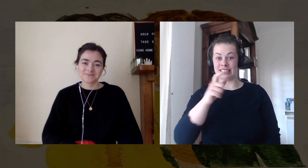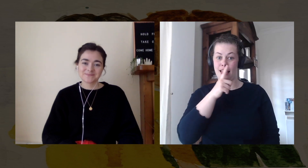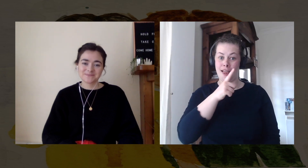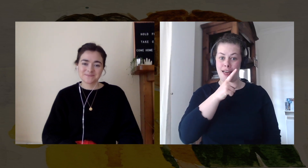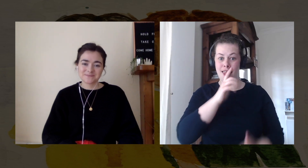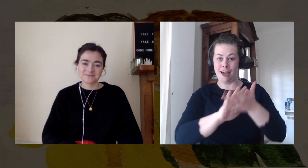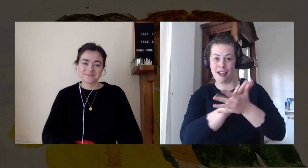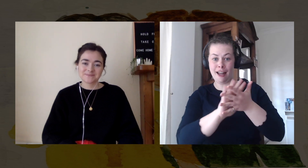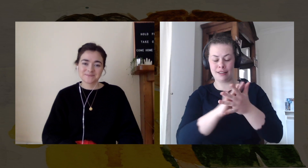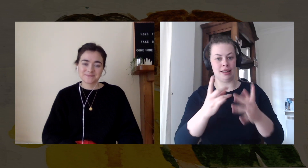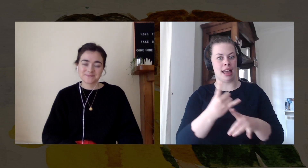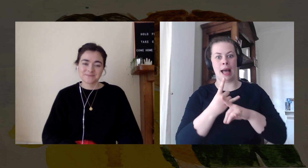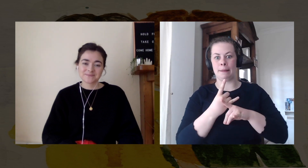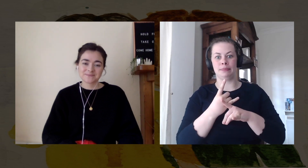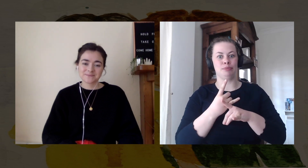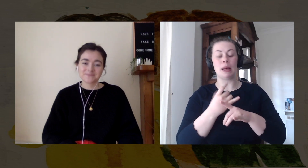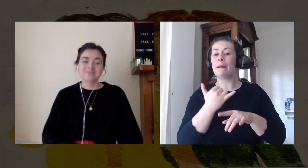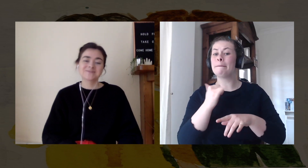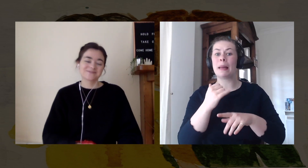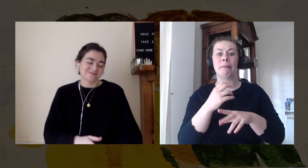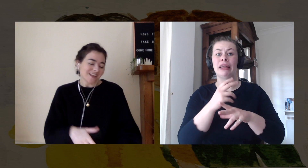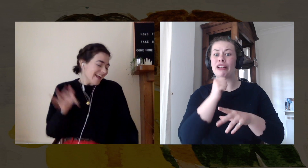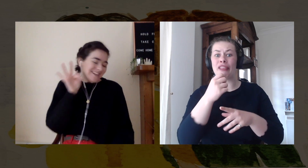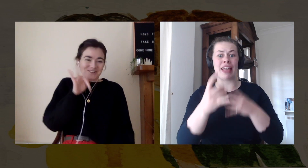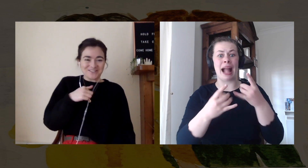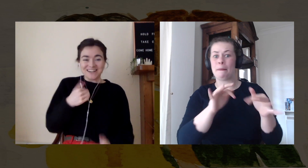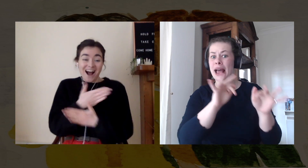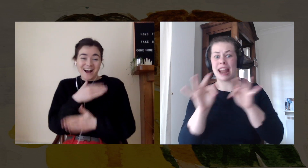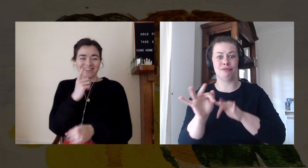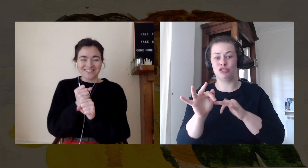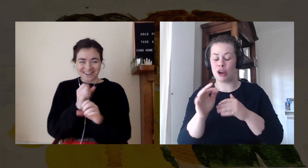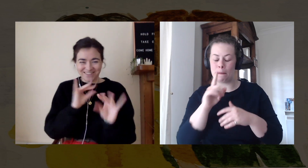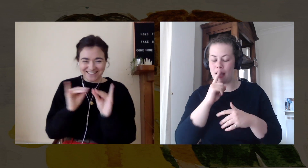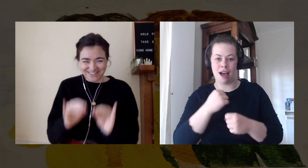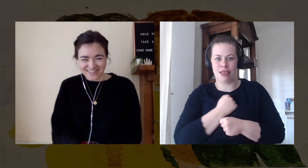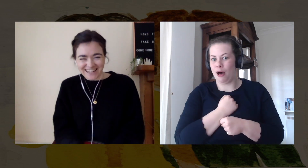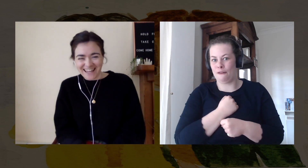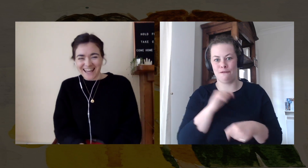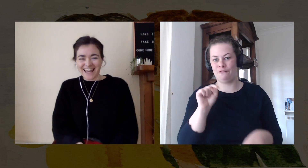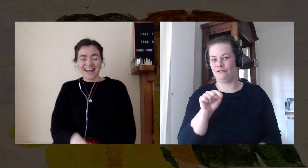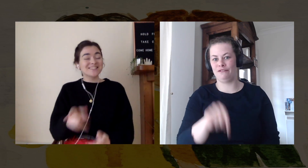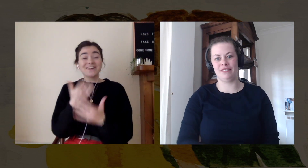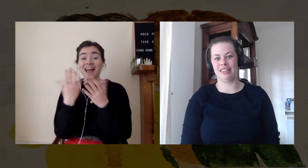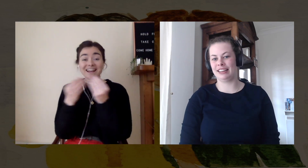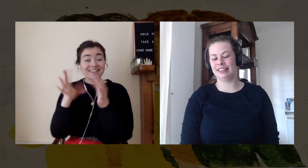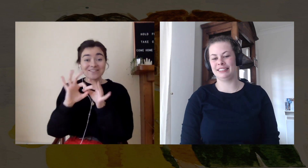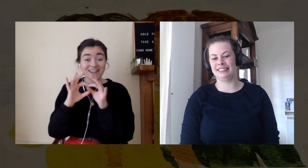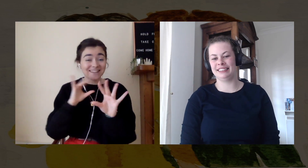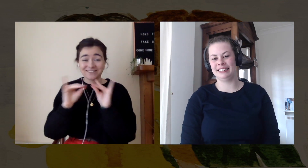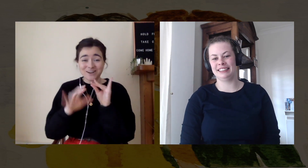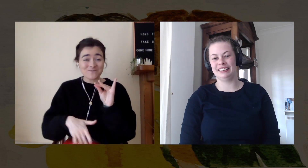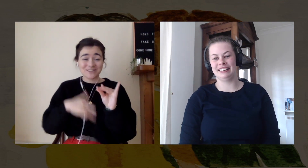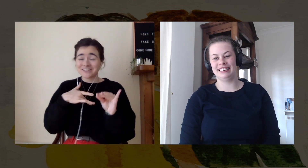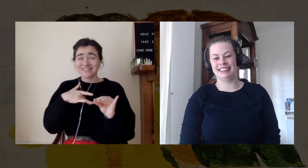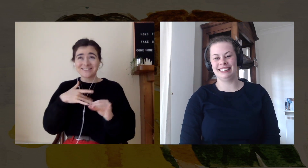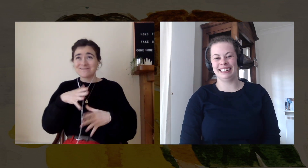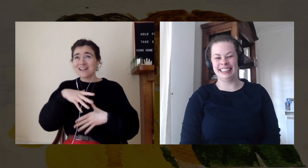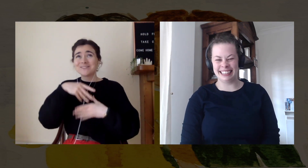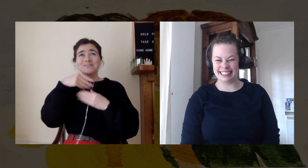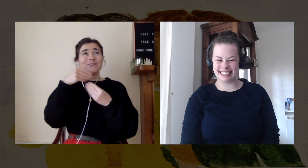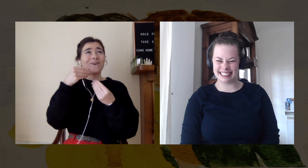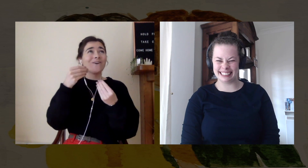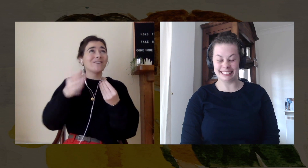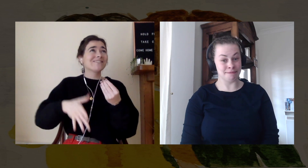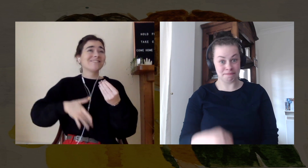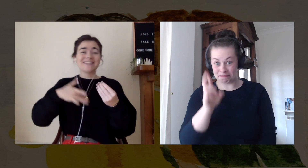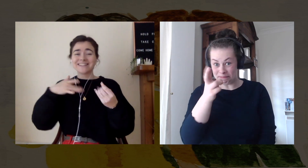it just brings my soul joy. Absolutely. This is great self-care. And like the thing is, I fell into interpreting and became obsessed with it